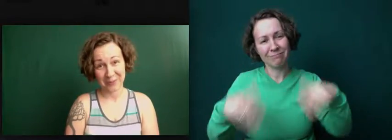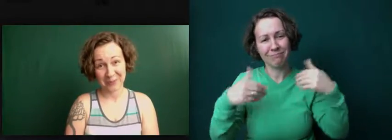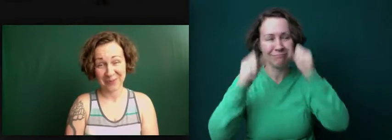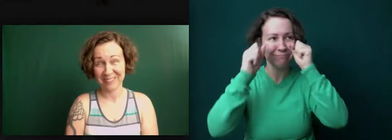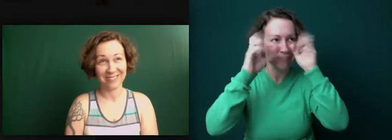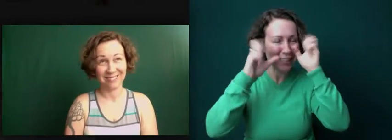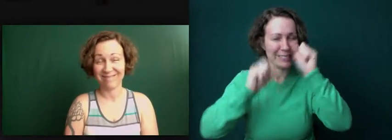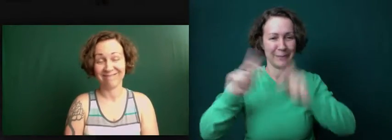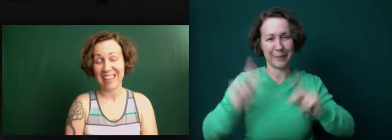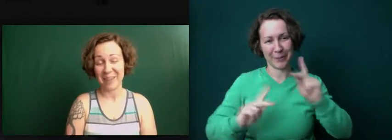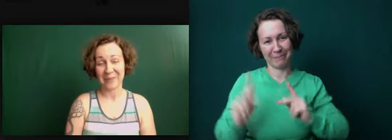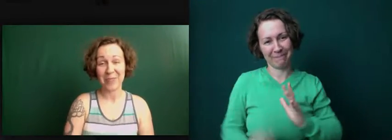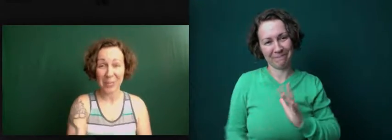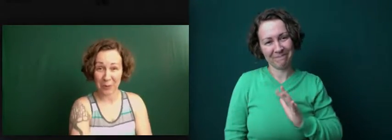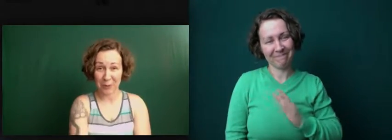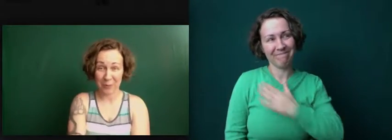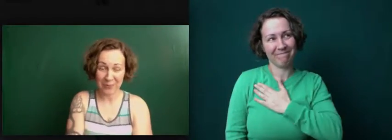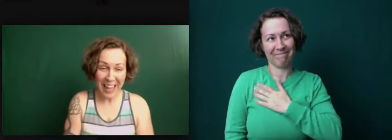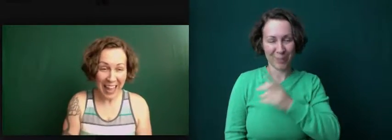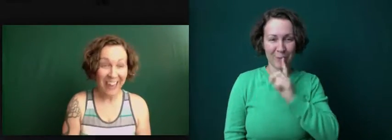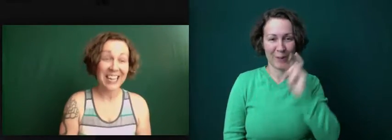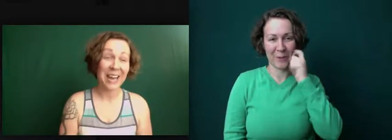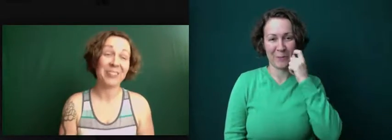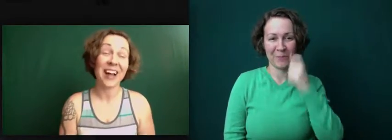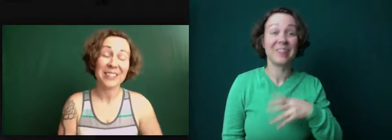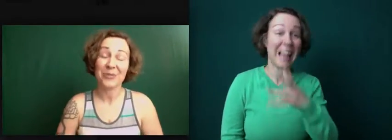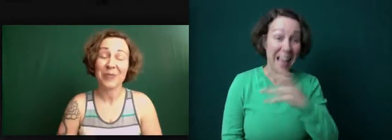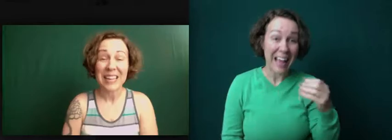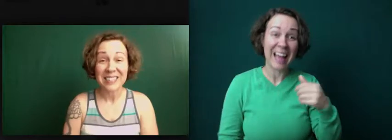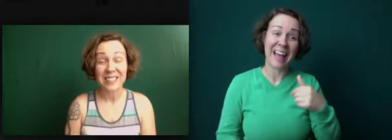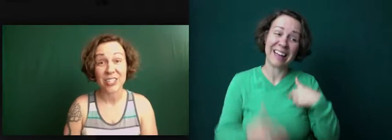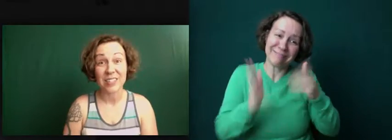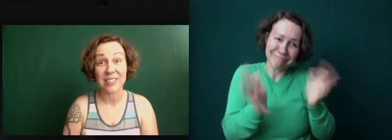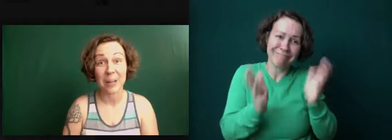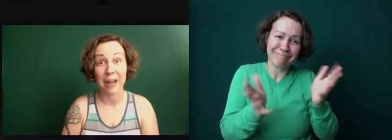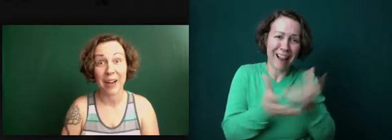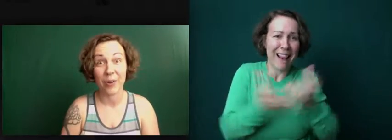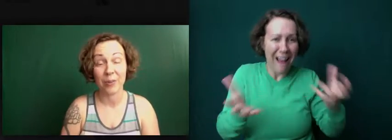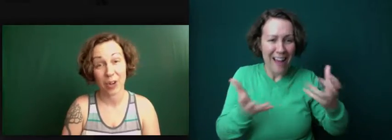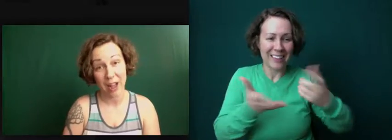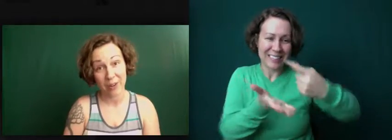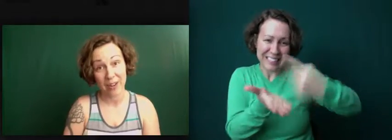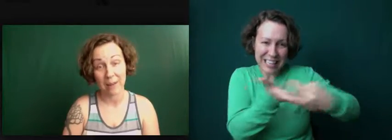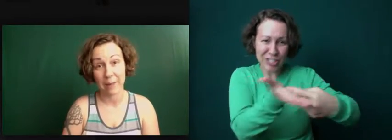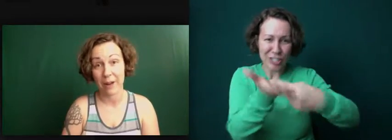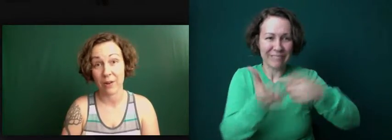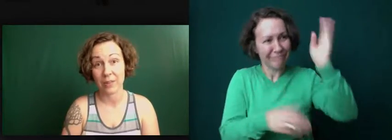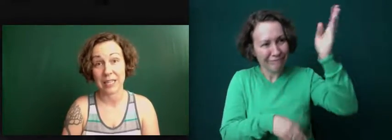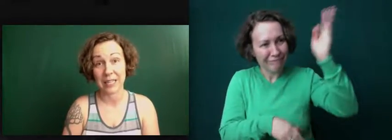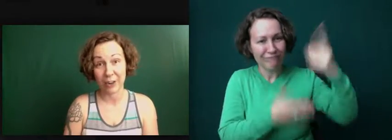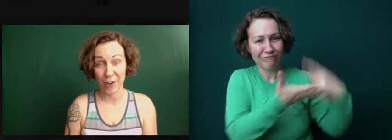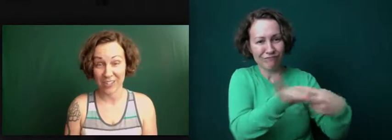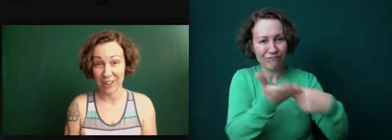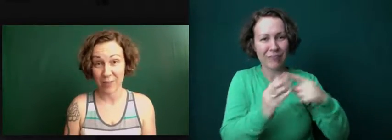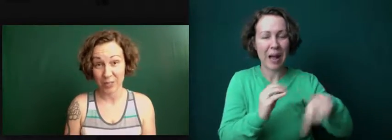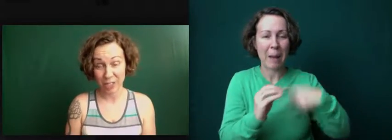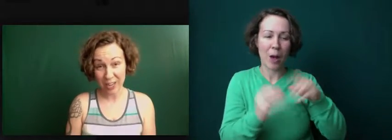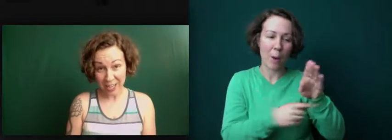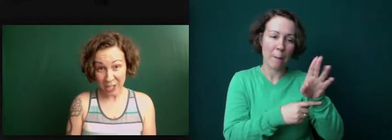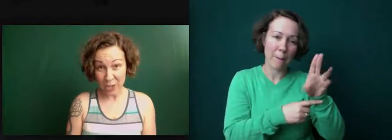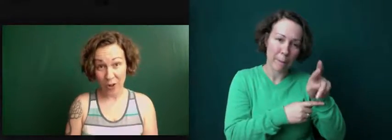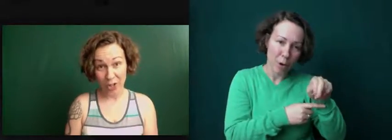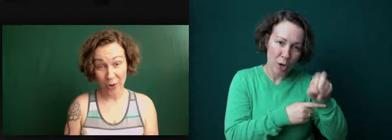people. Yeah, really cool people. And got to have lots of great discussions about burnout and about taking care of ourselves,